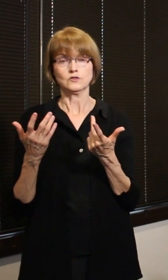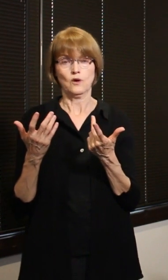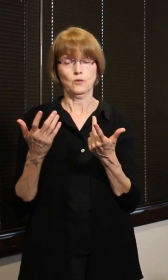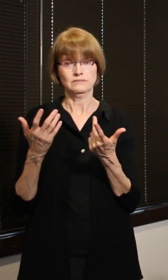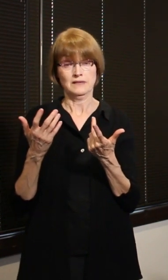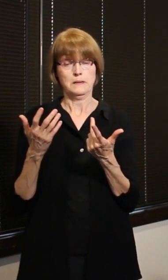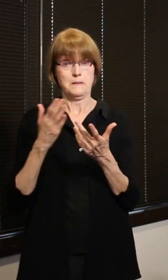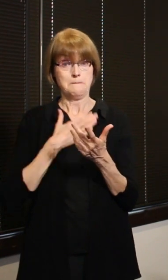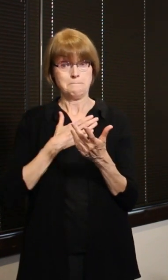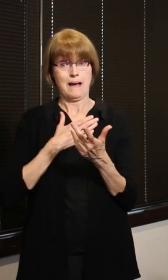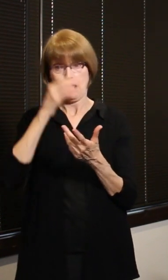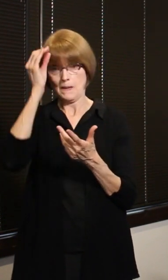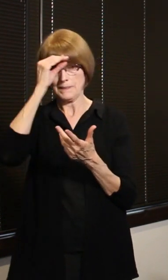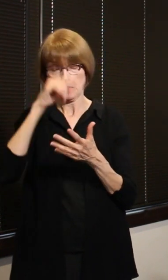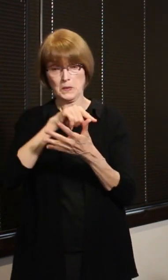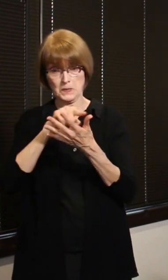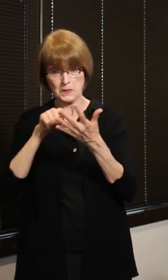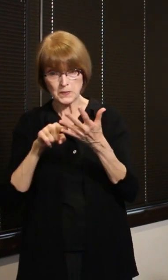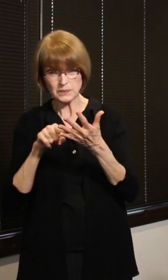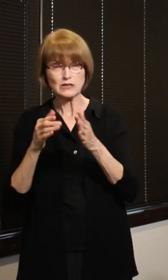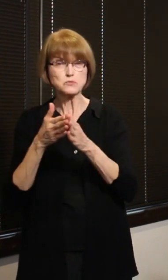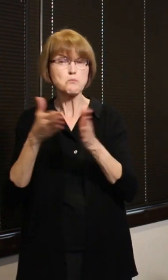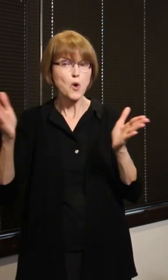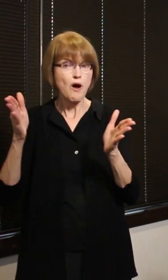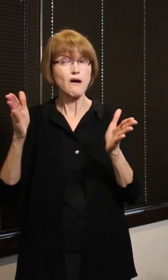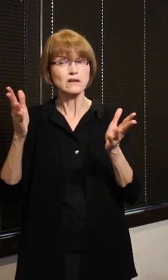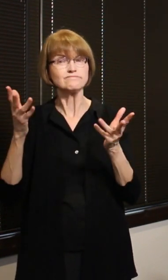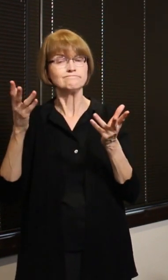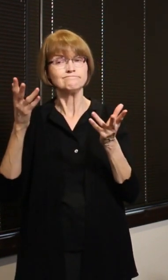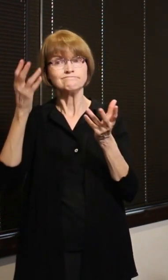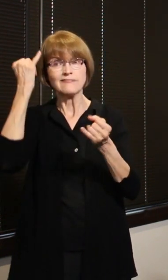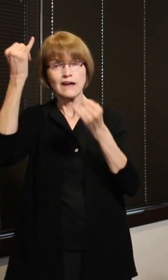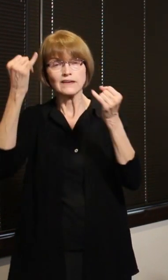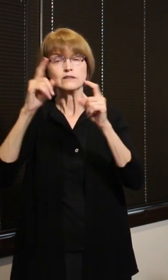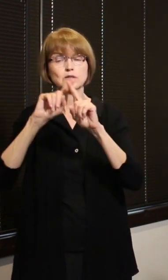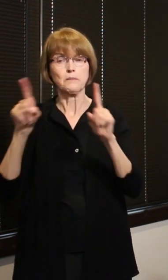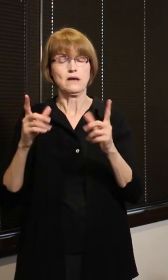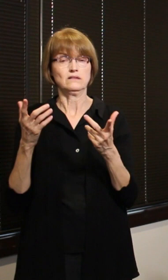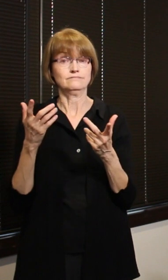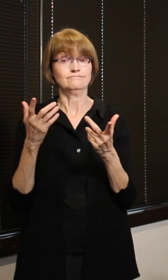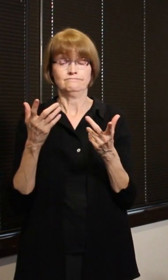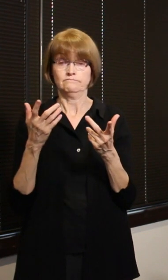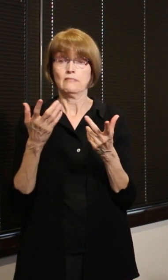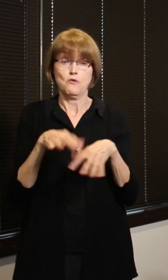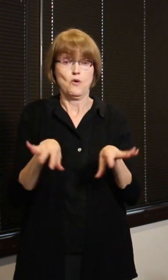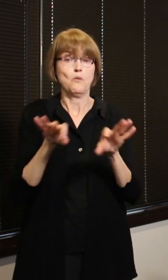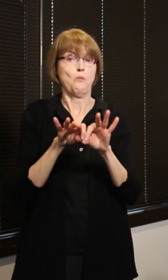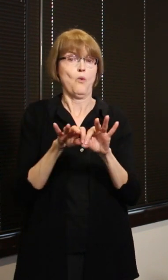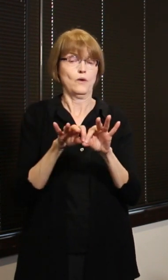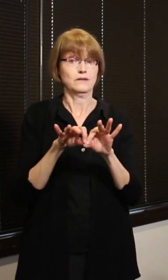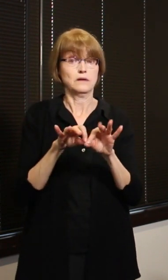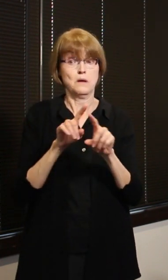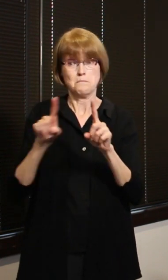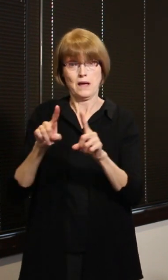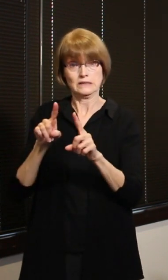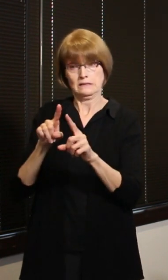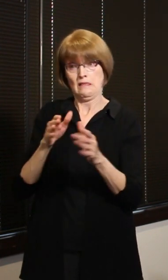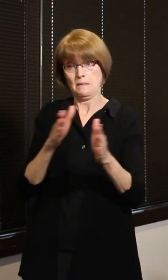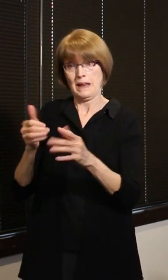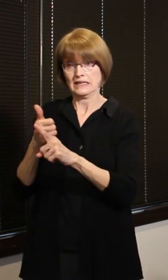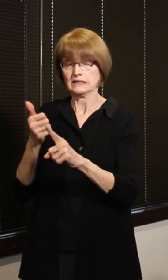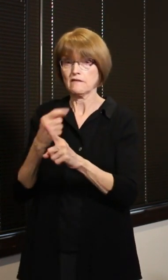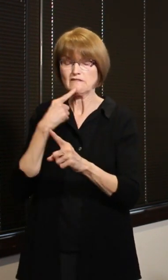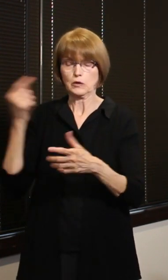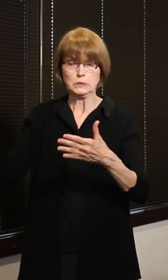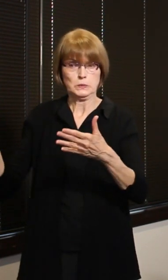these are the things that are sort of the core for that. But really, there's a lot of detail that goes into those